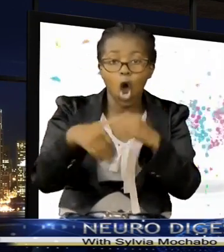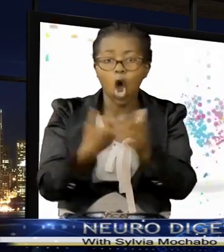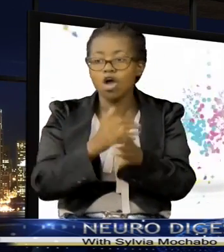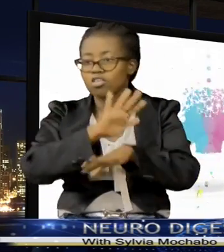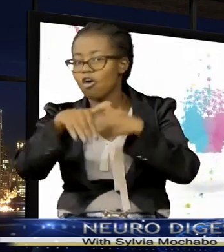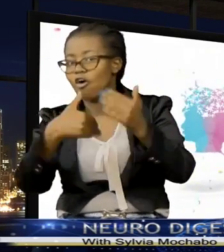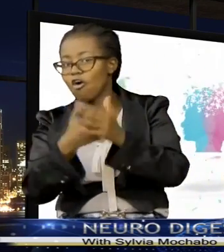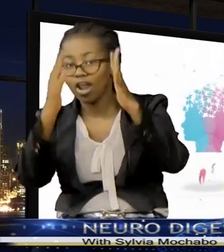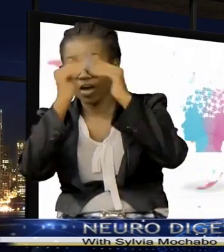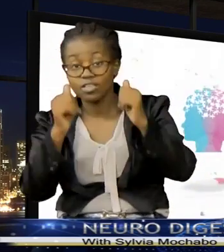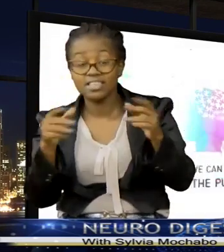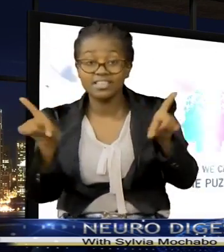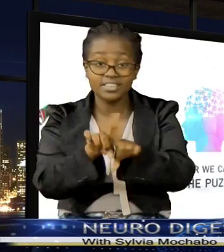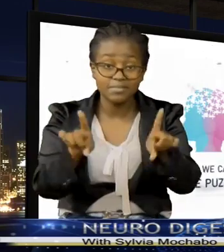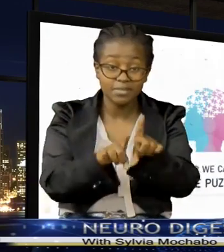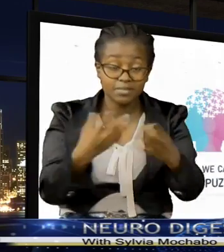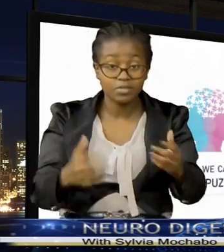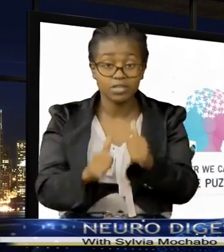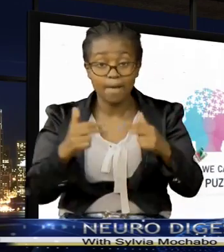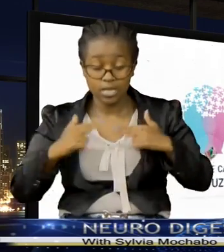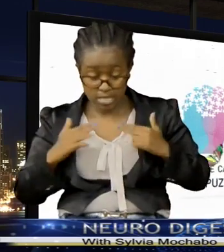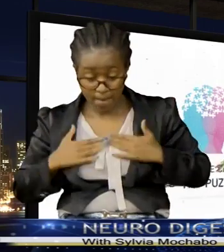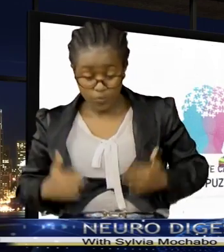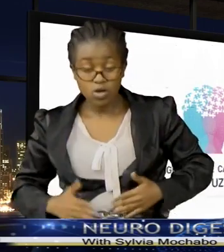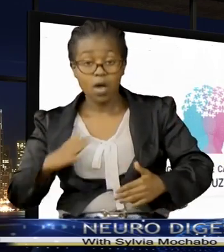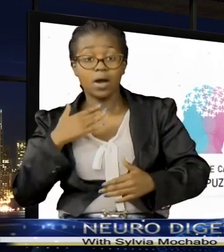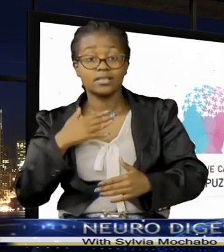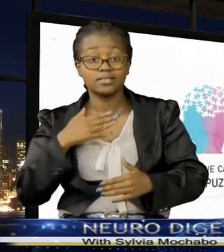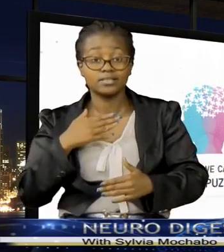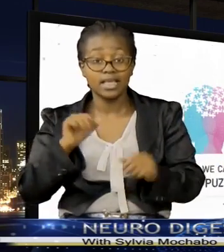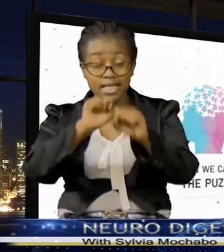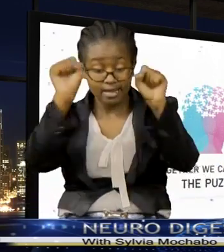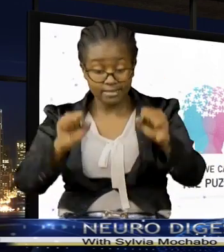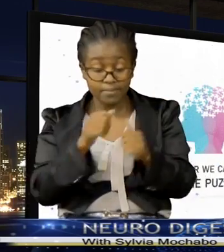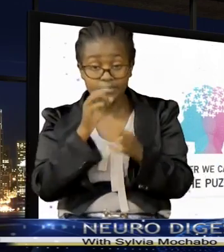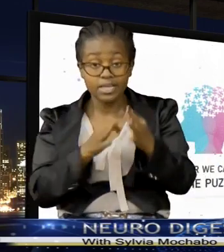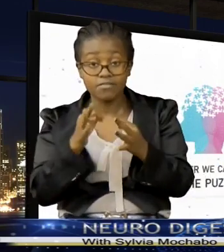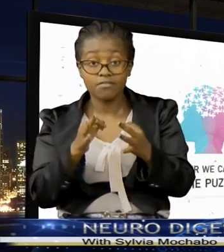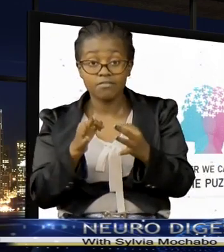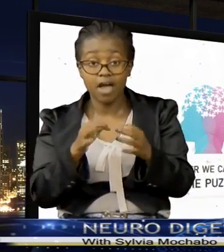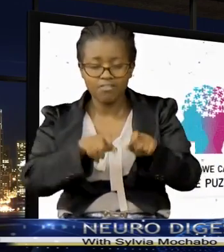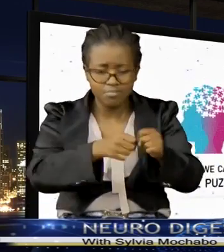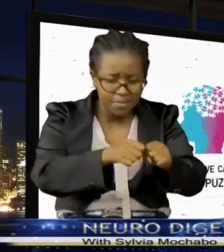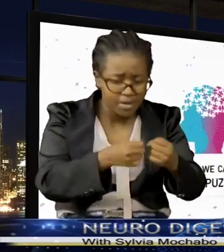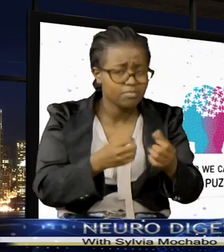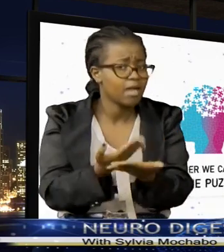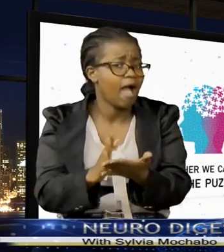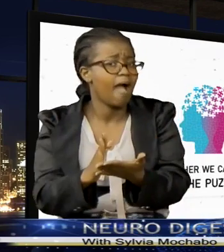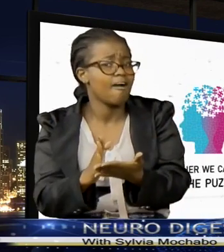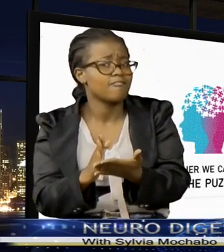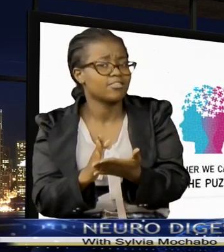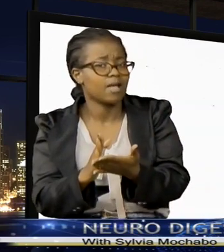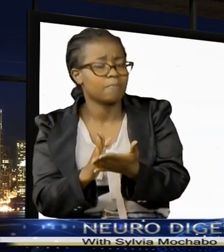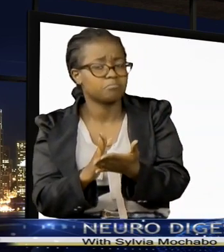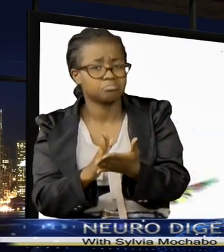house. That's the same thing that happens with our body. So the neurological system, when there is interference, then we have some disorders in